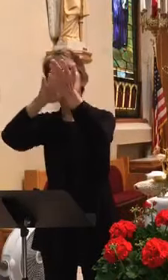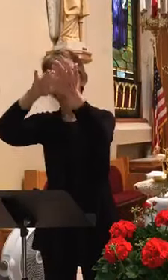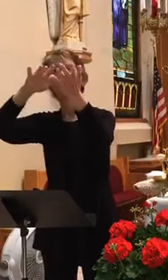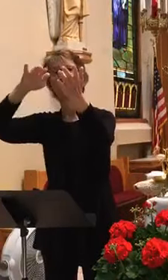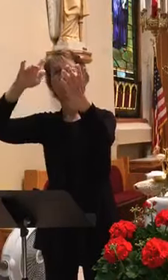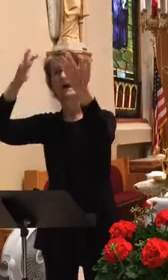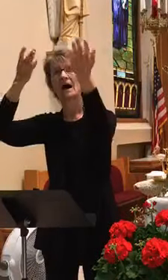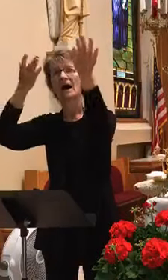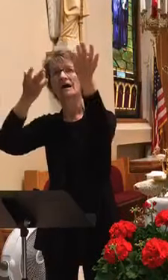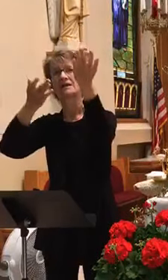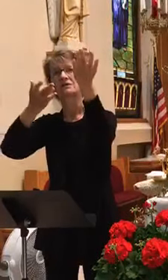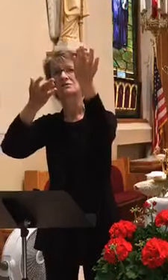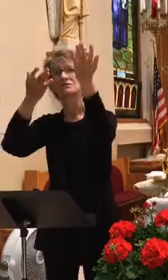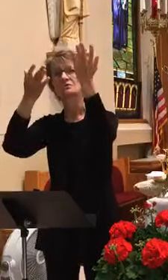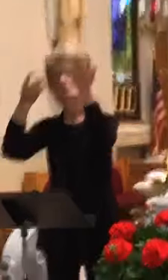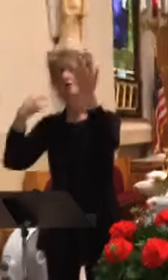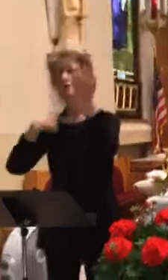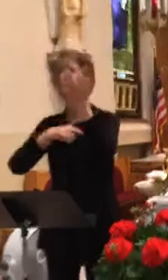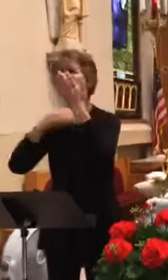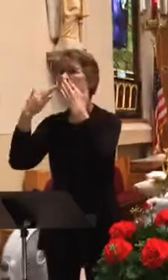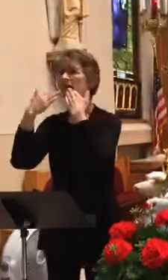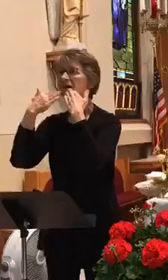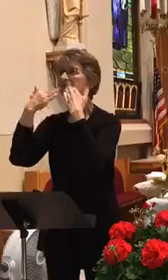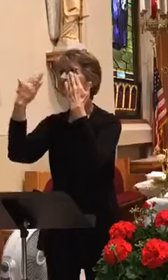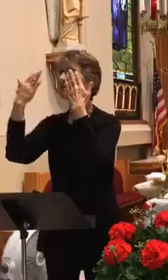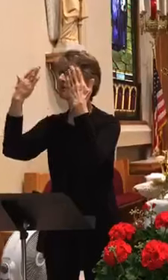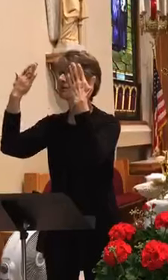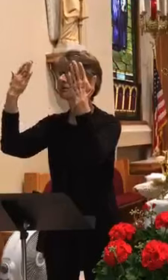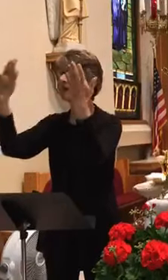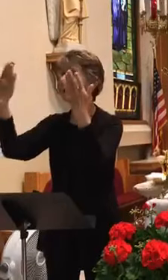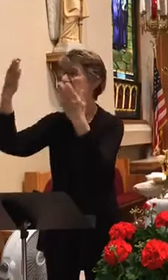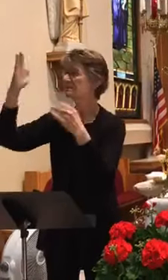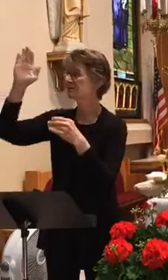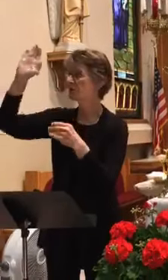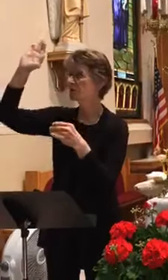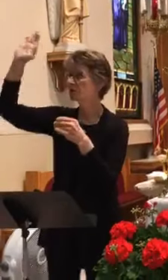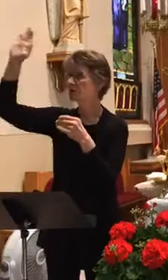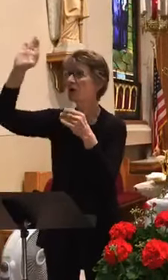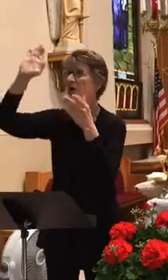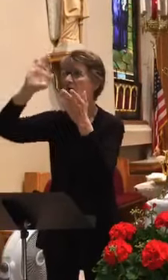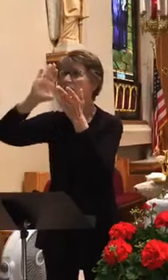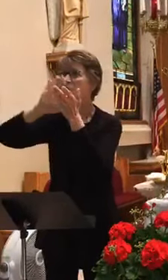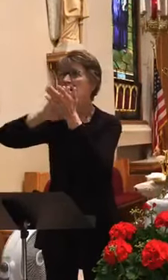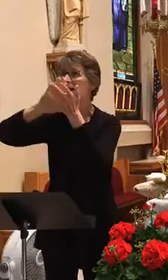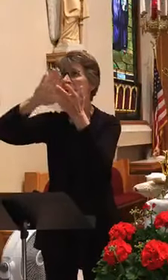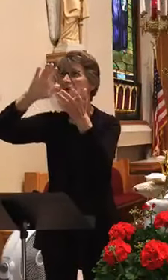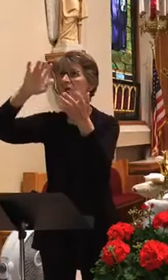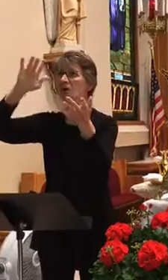We glorify you. We glorify you.